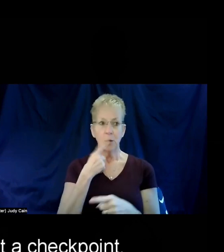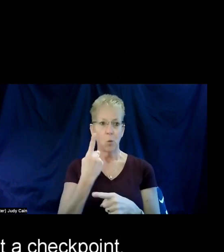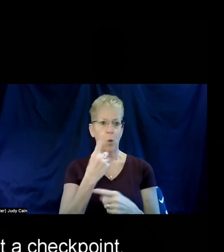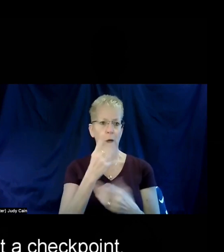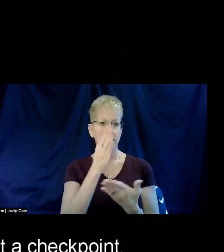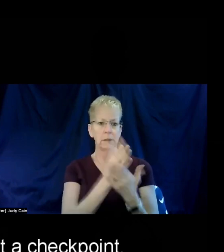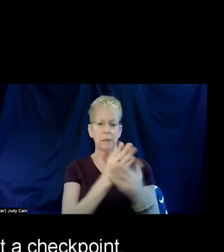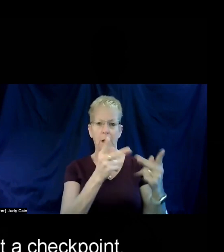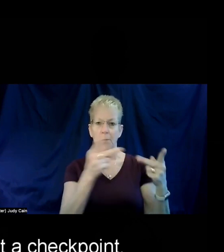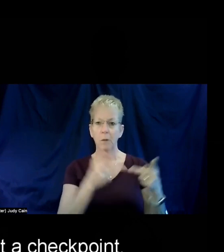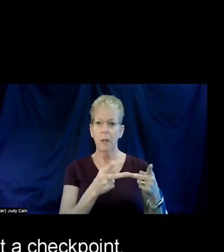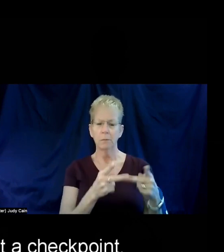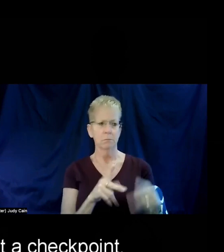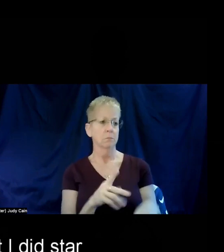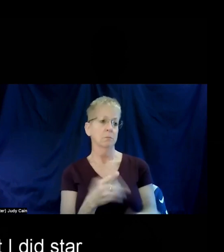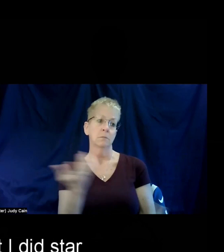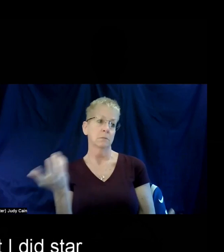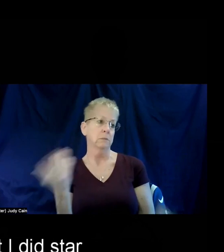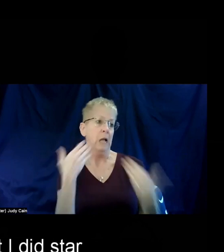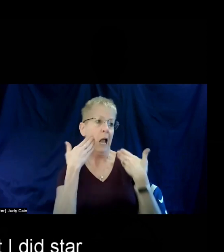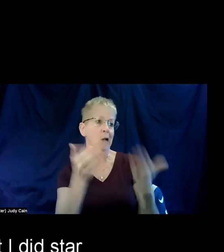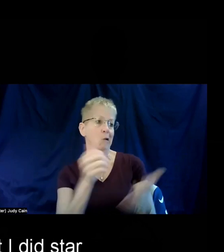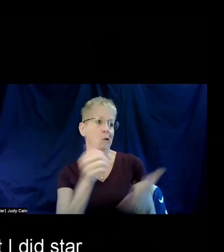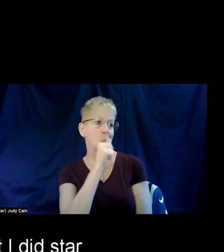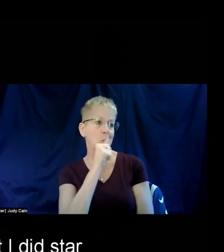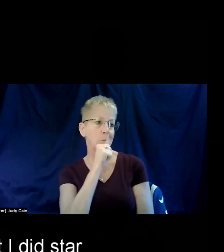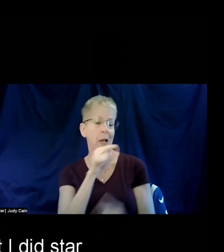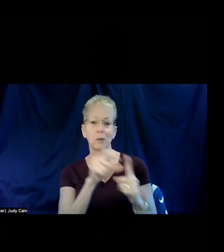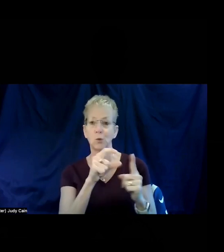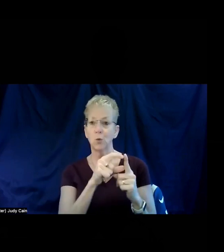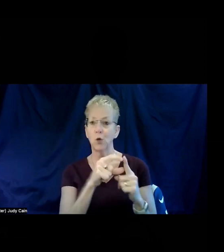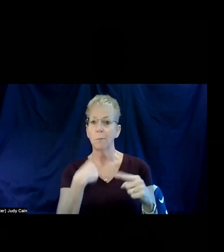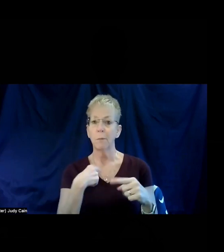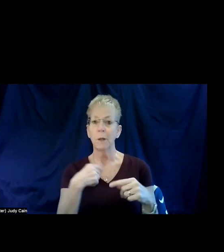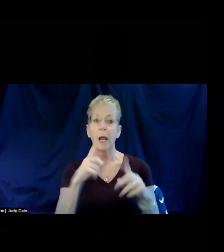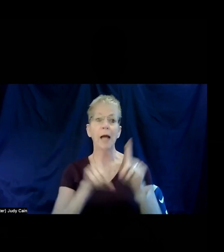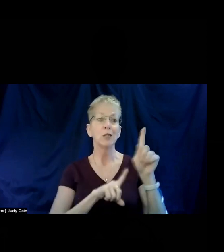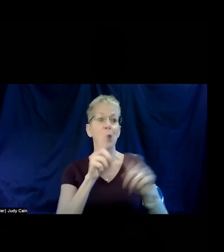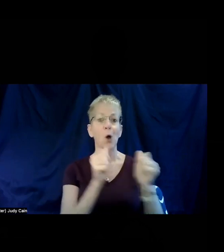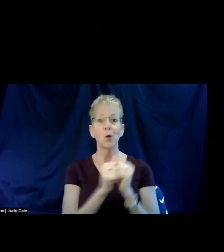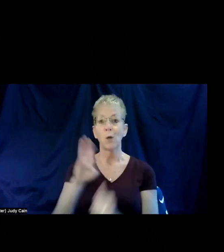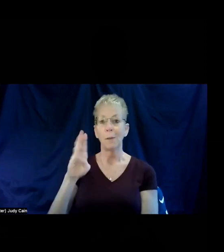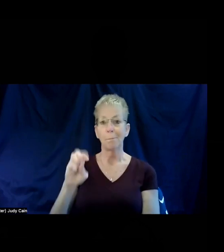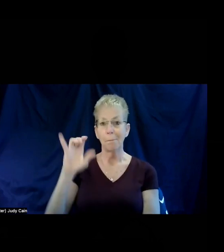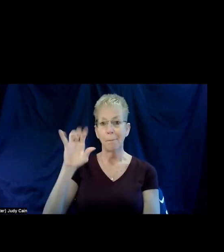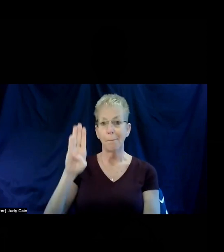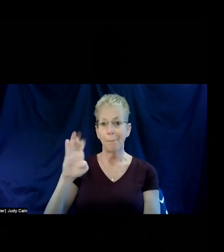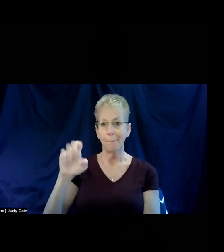well, old chap, I don't know the password, but I did star with Betty Grable in Bachelor Mother.